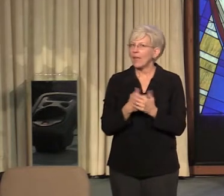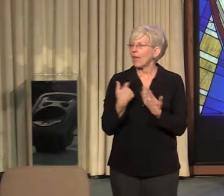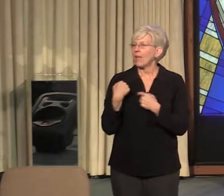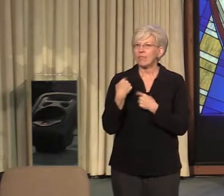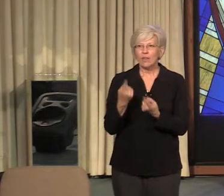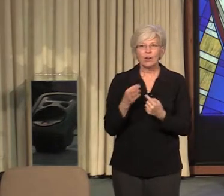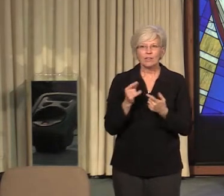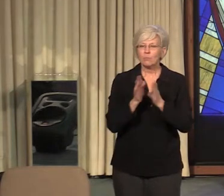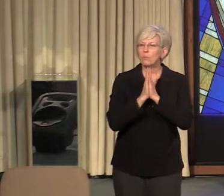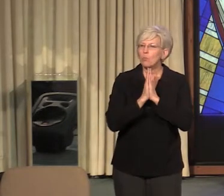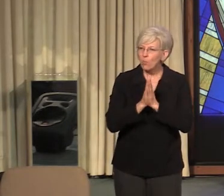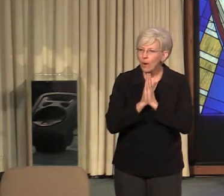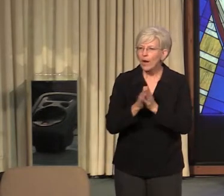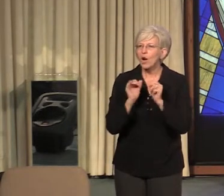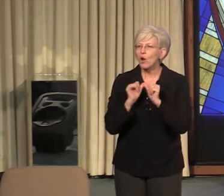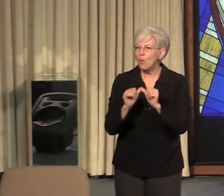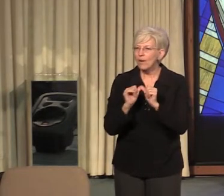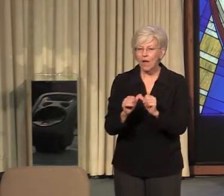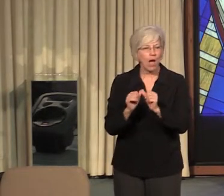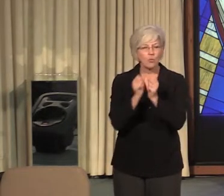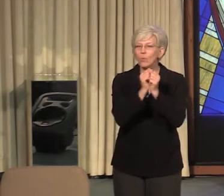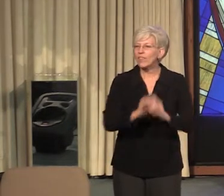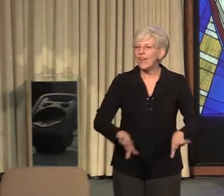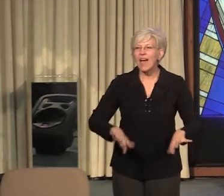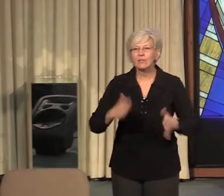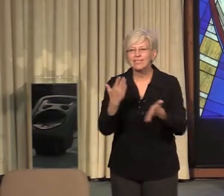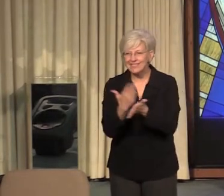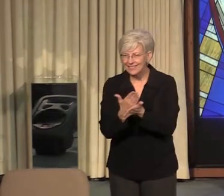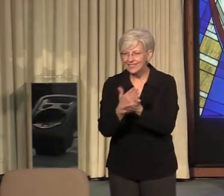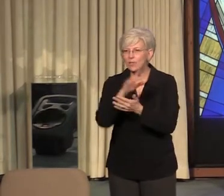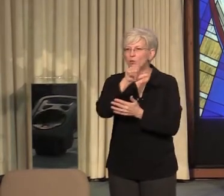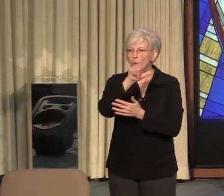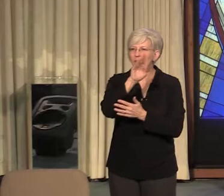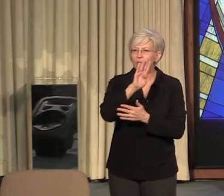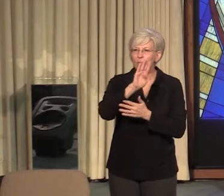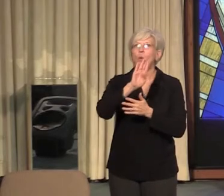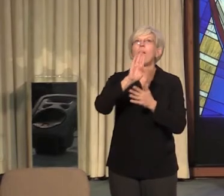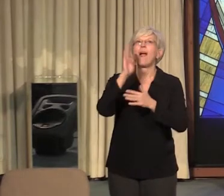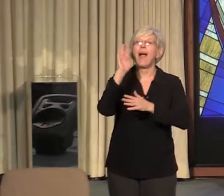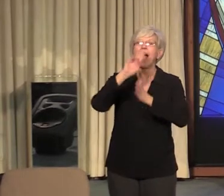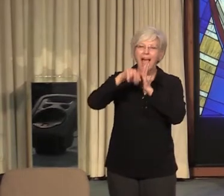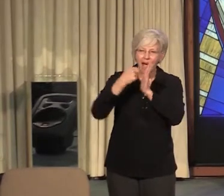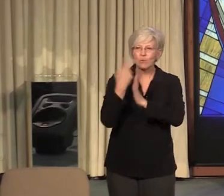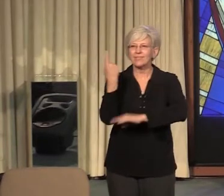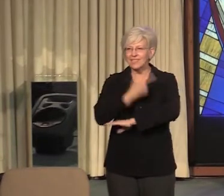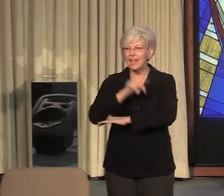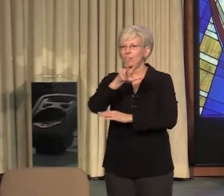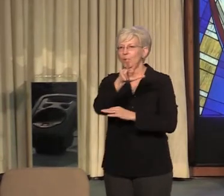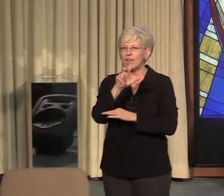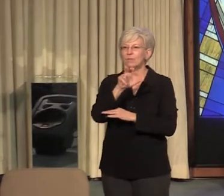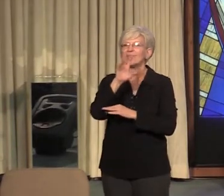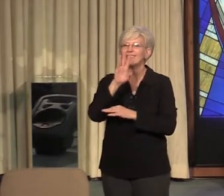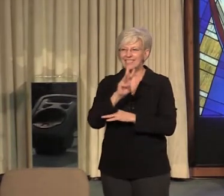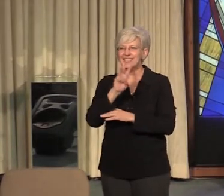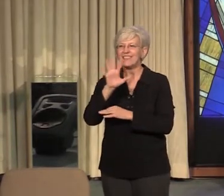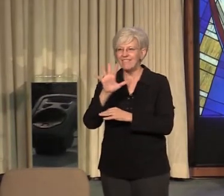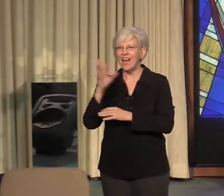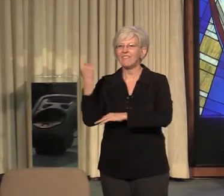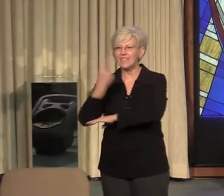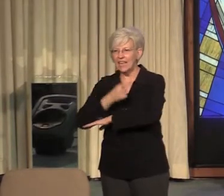going on by Silent Unity workers without ceasing, 24 hours a day, 365 days a year, for over 100 years.